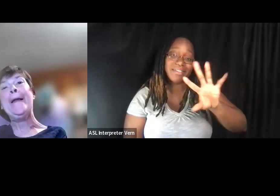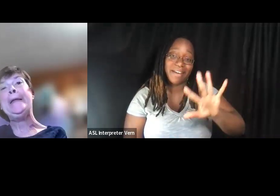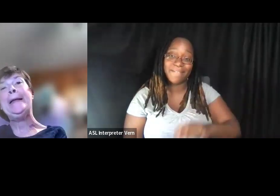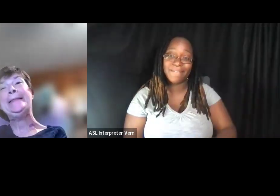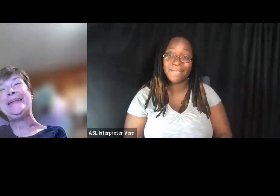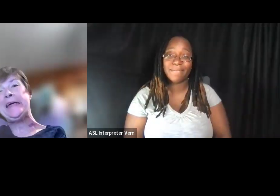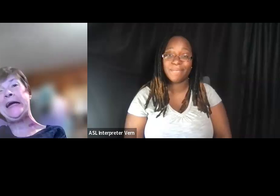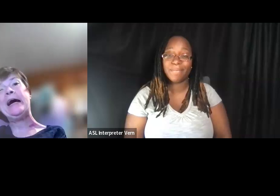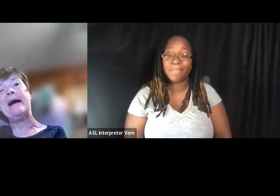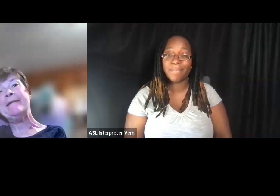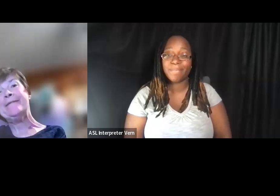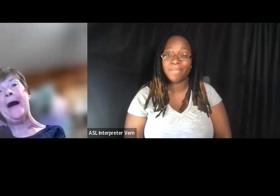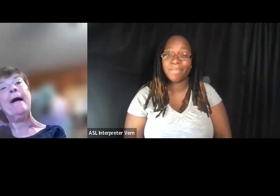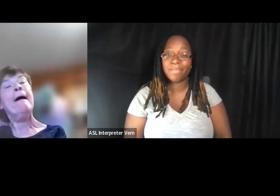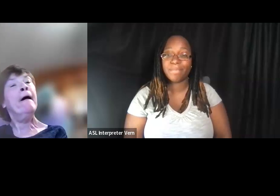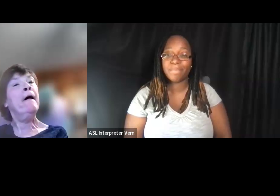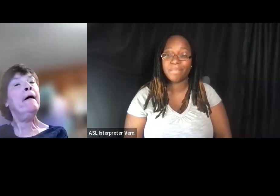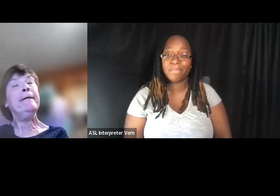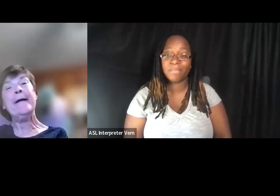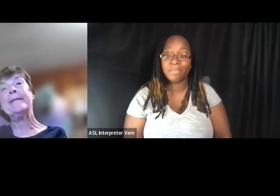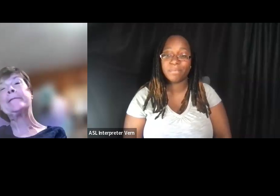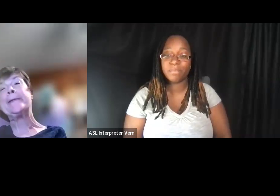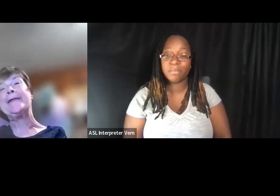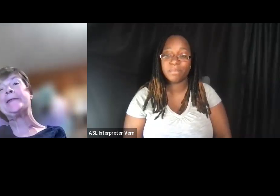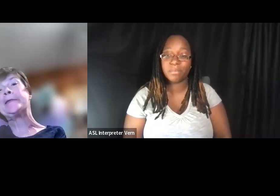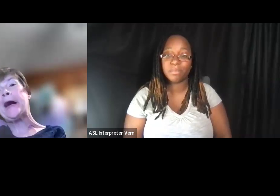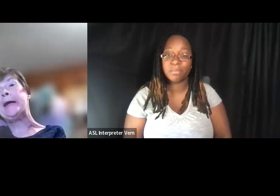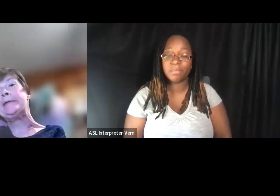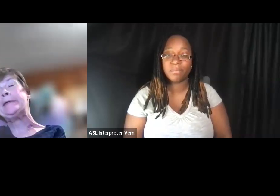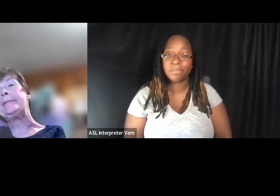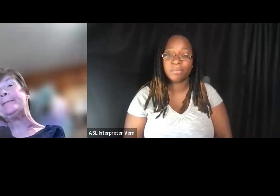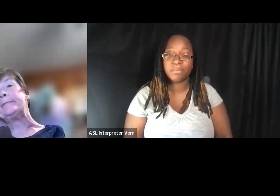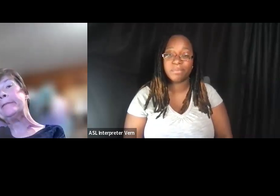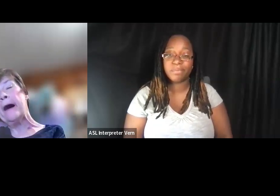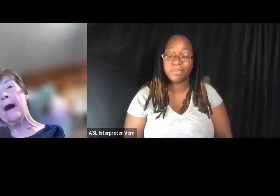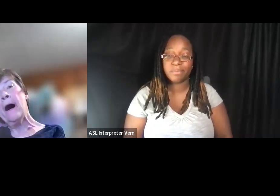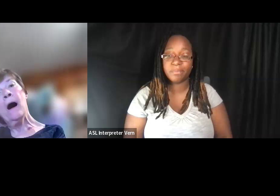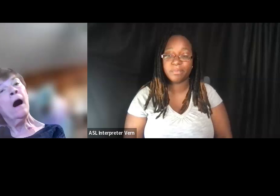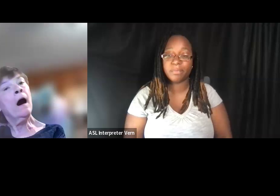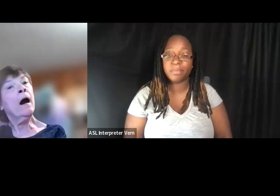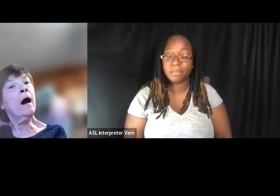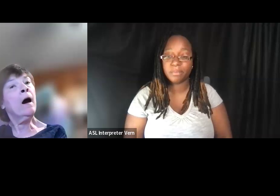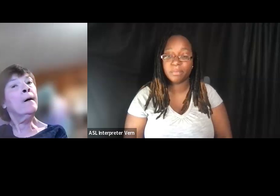I've been the chair of my local county,